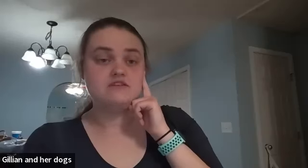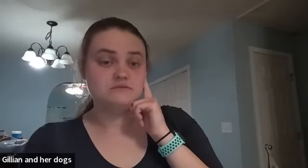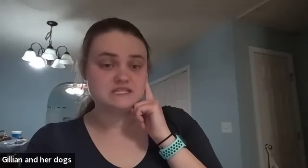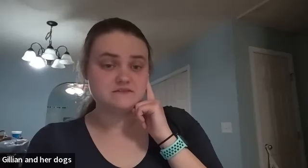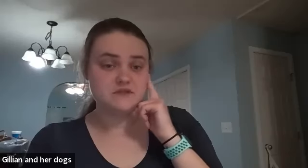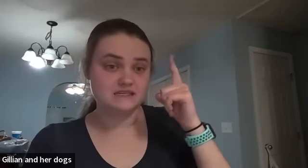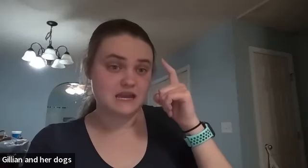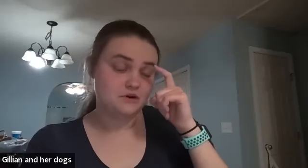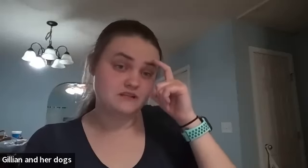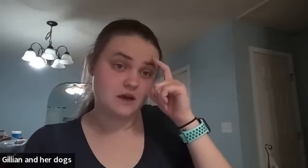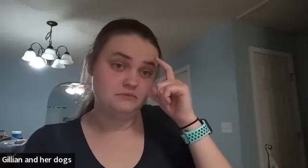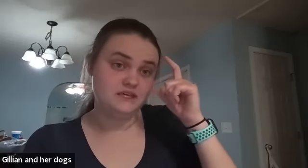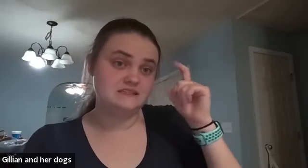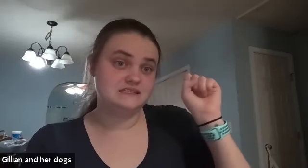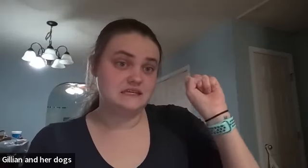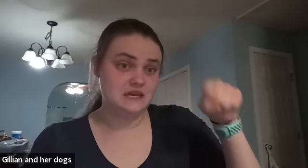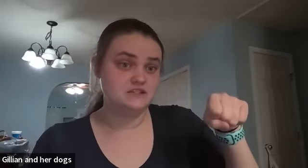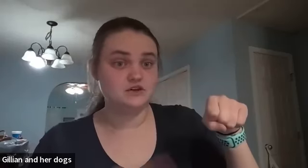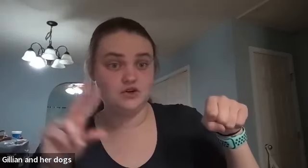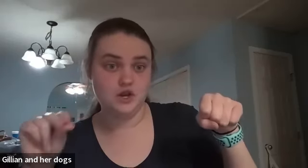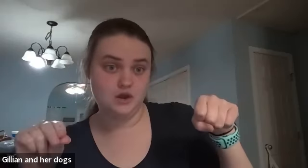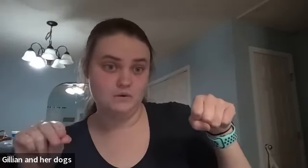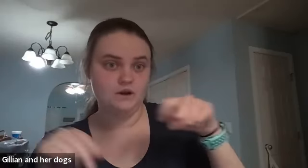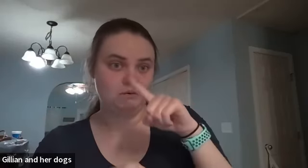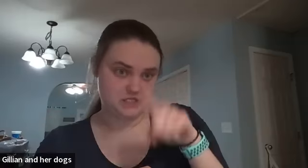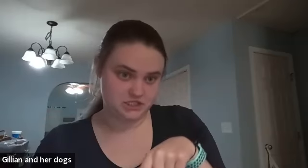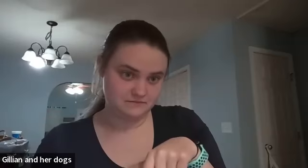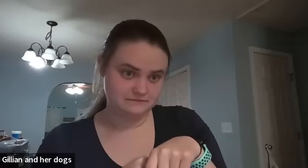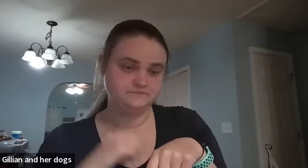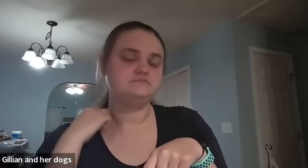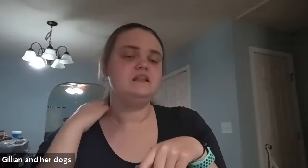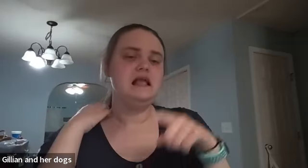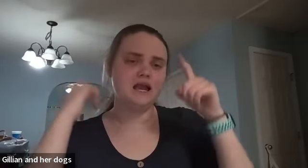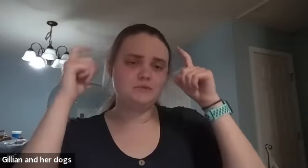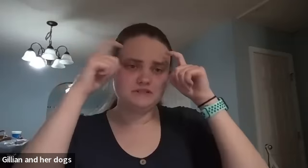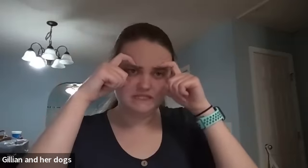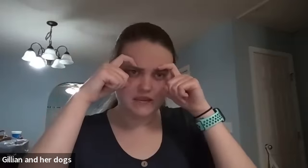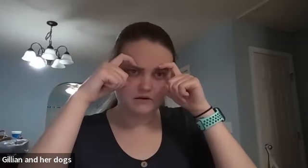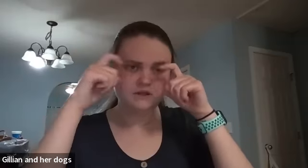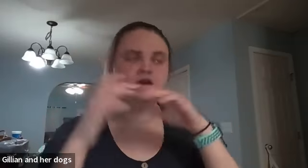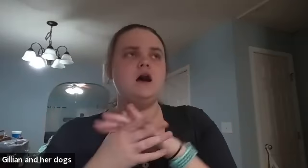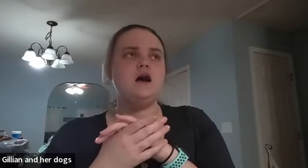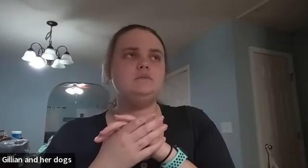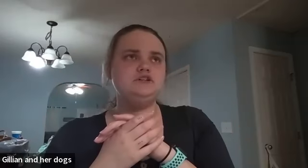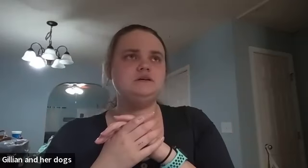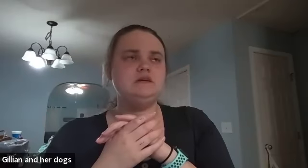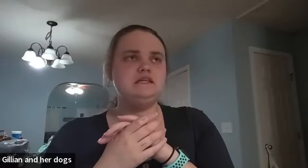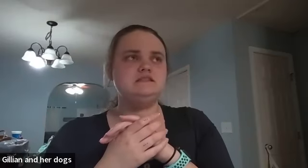the reason for that is eyebrows up means it's a yes or no question. Eyebrows down usually means if